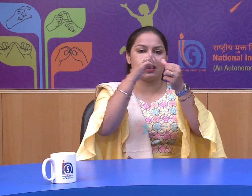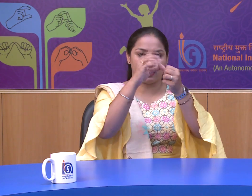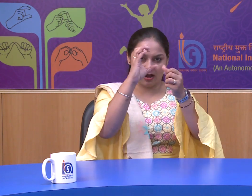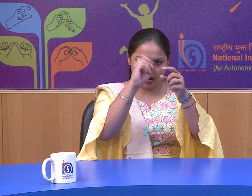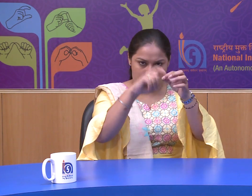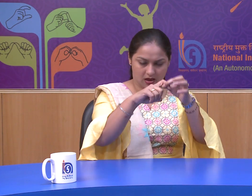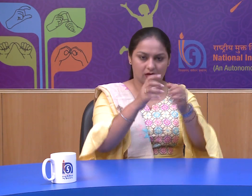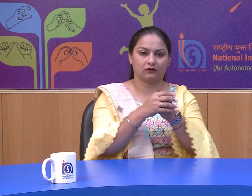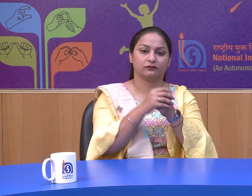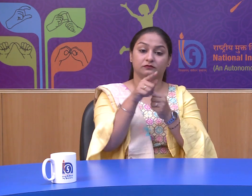and then